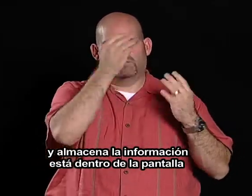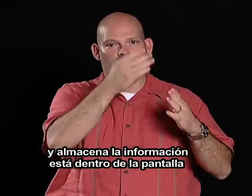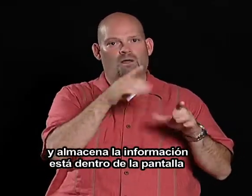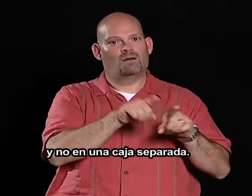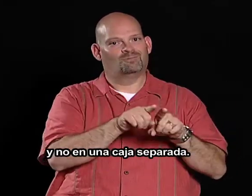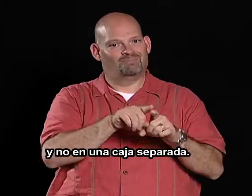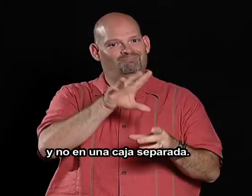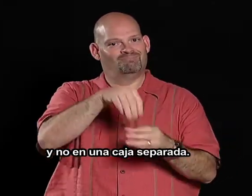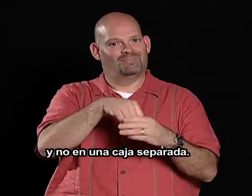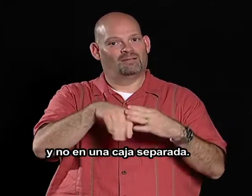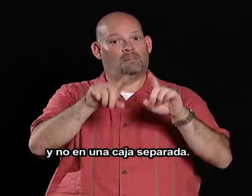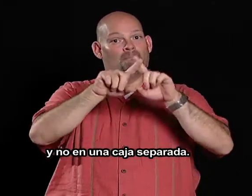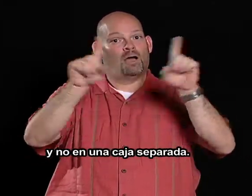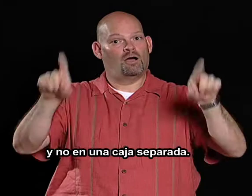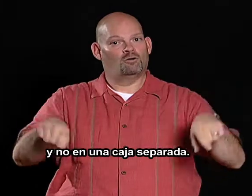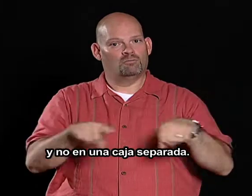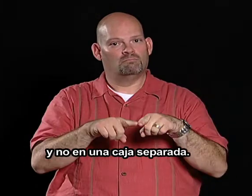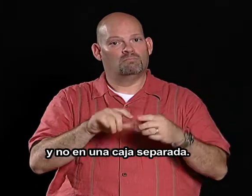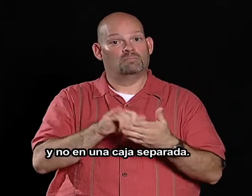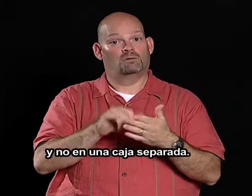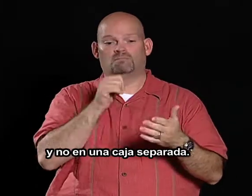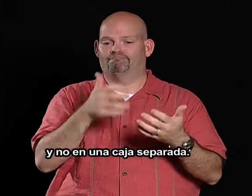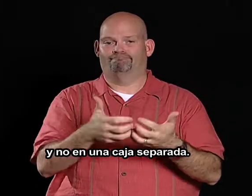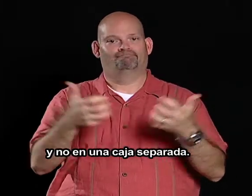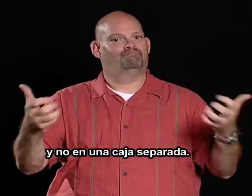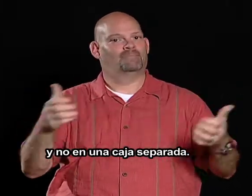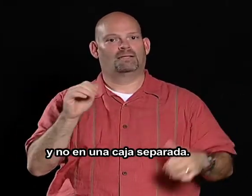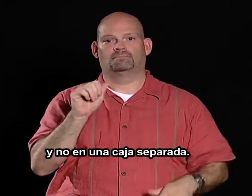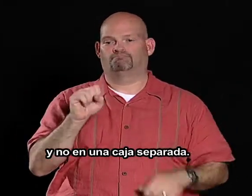information is also inside the monitor and is not in a separate case.